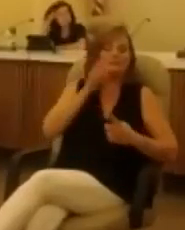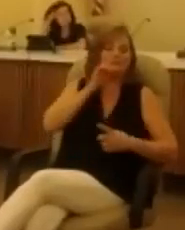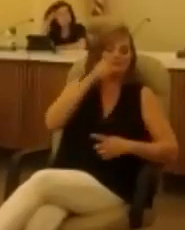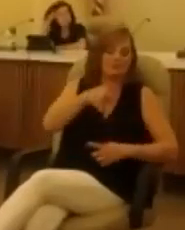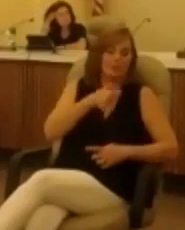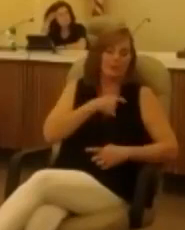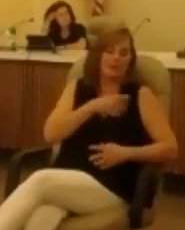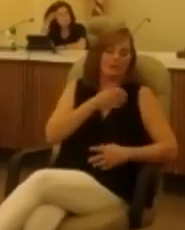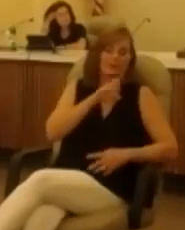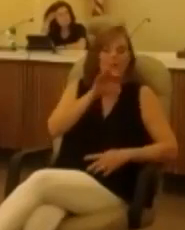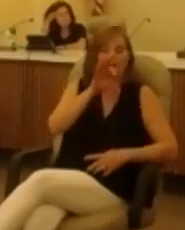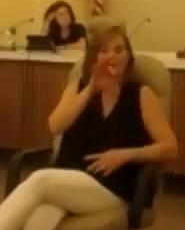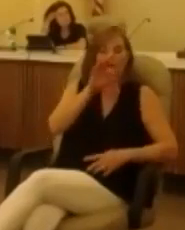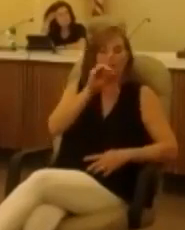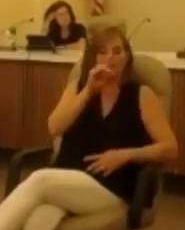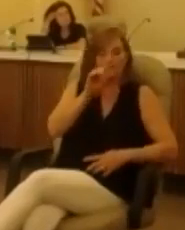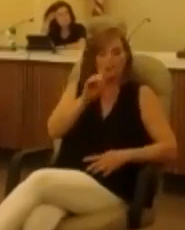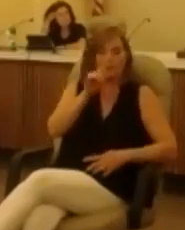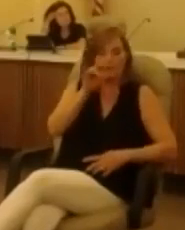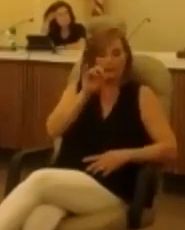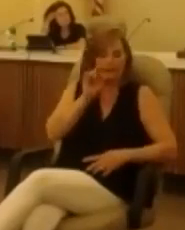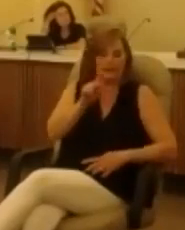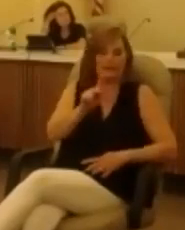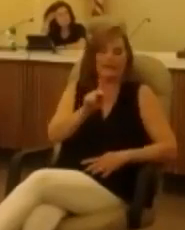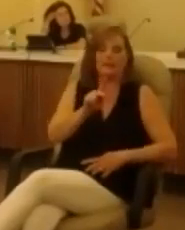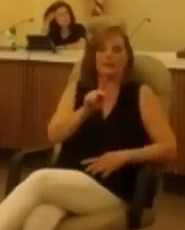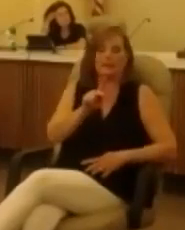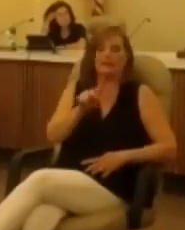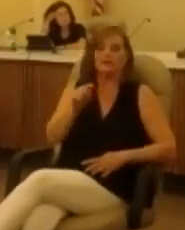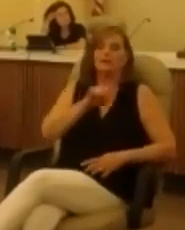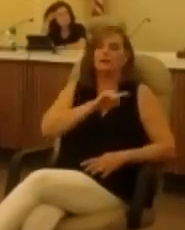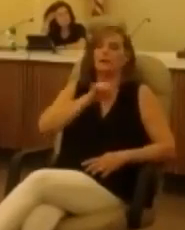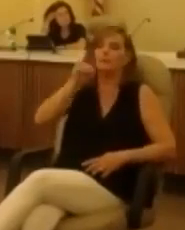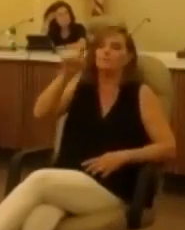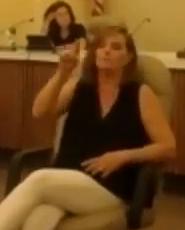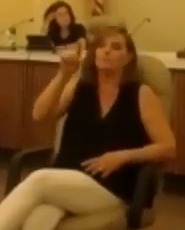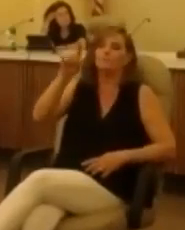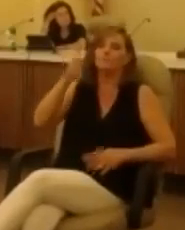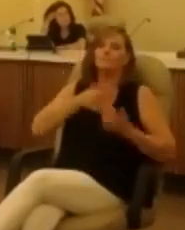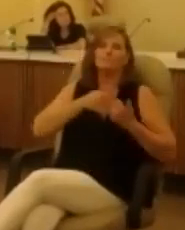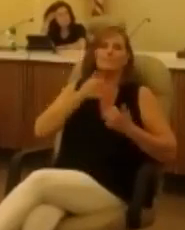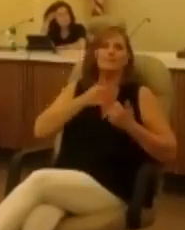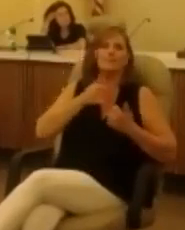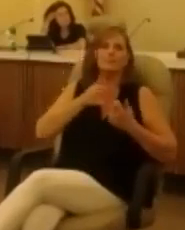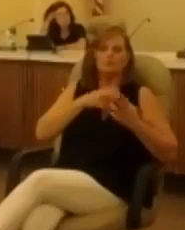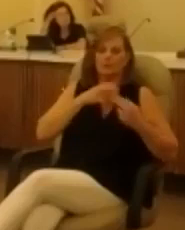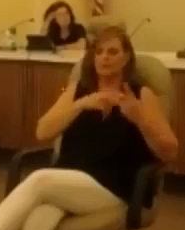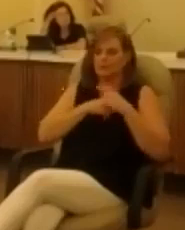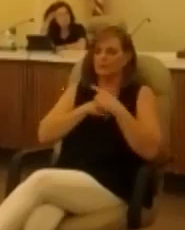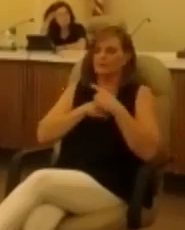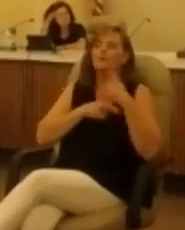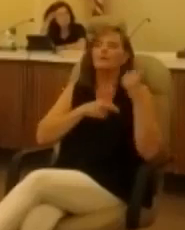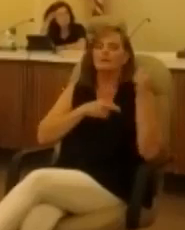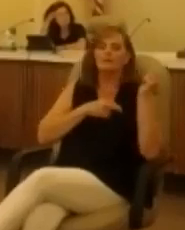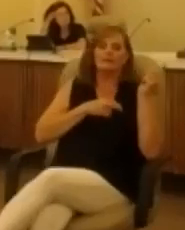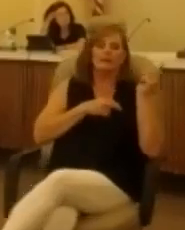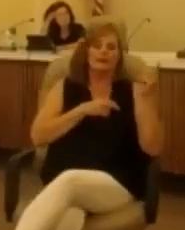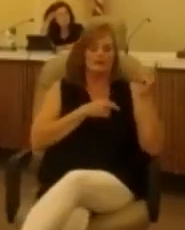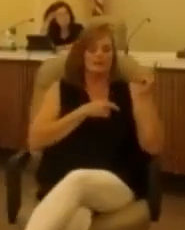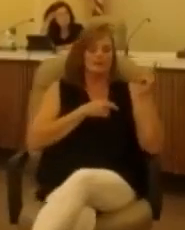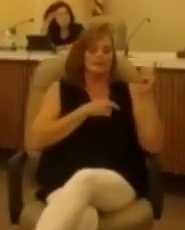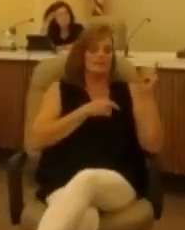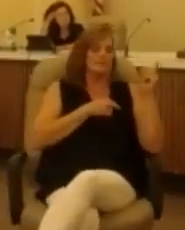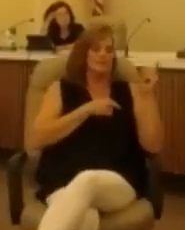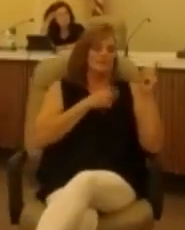the food link over at, which So it's going to be, you'll